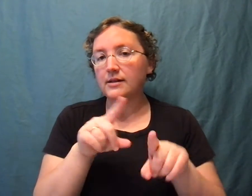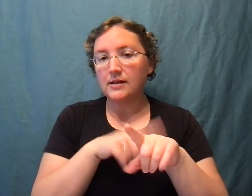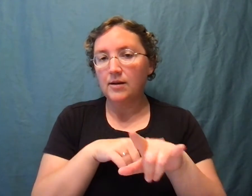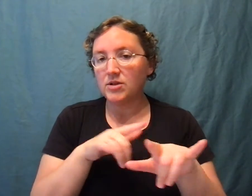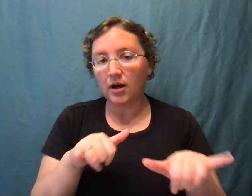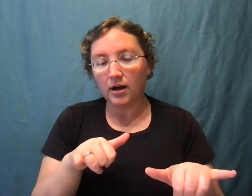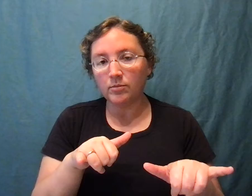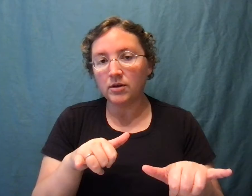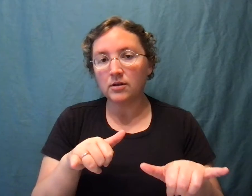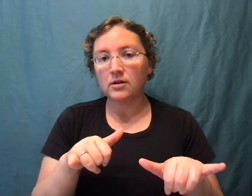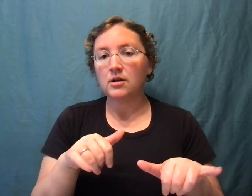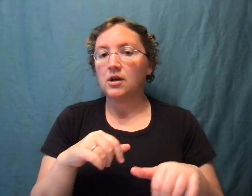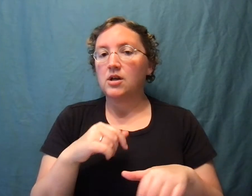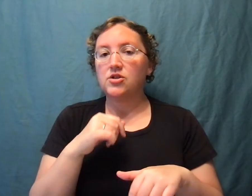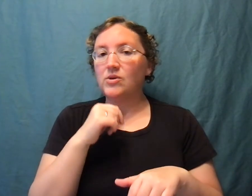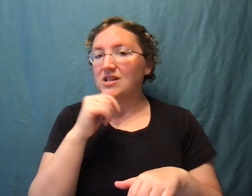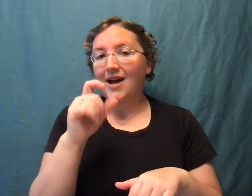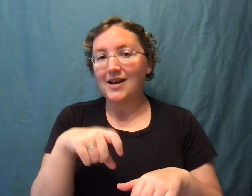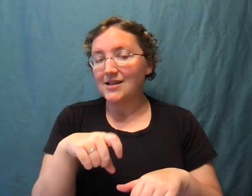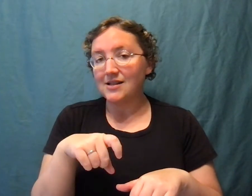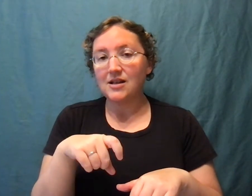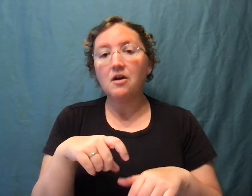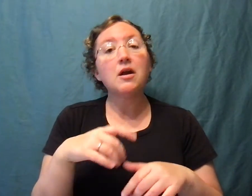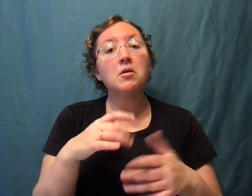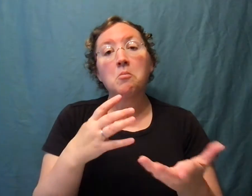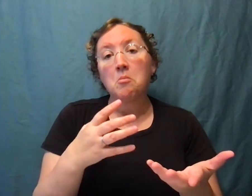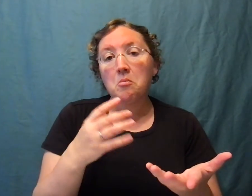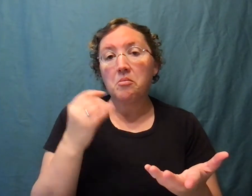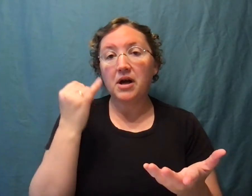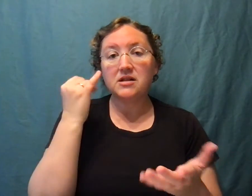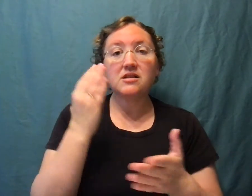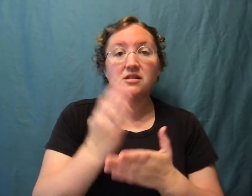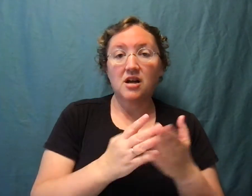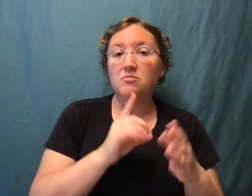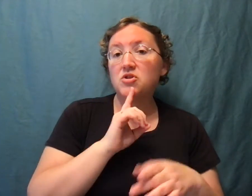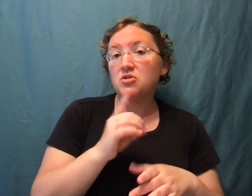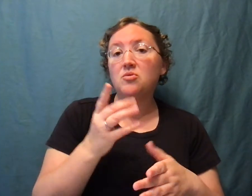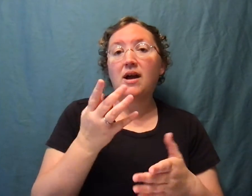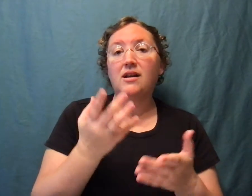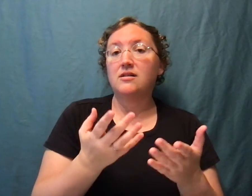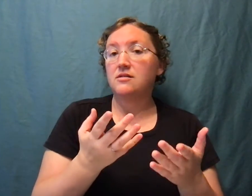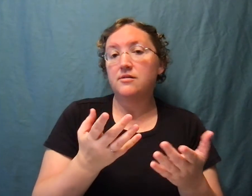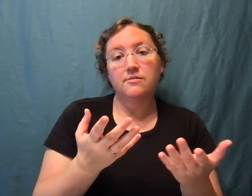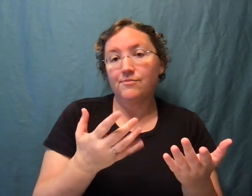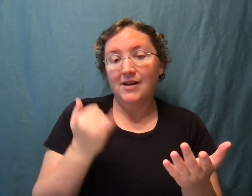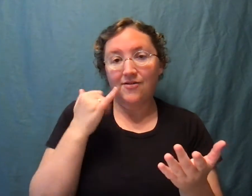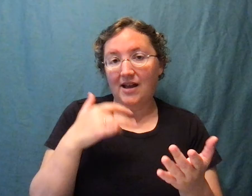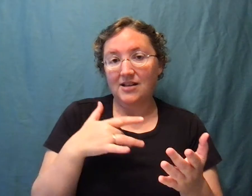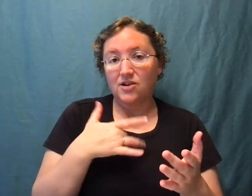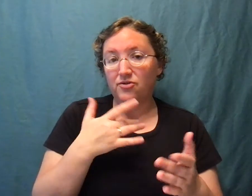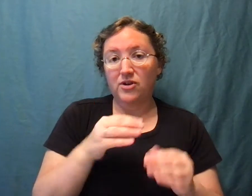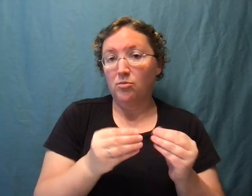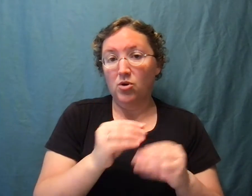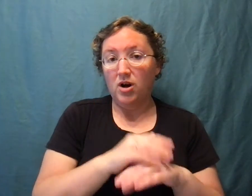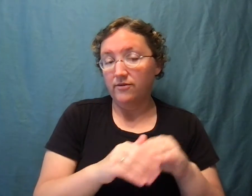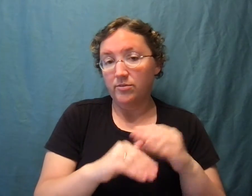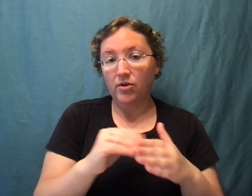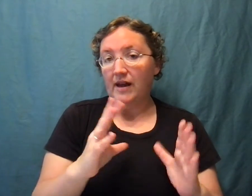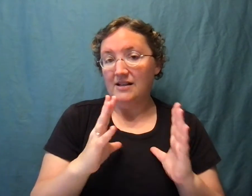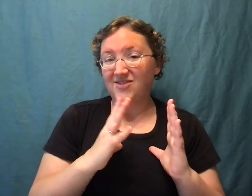same time, so it's not necessary, but some do, and if that's how you feel more comfortable, that's fine.